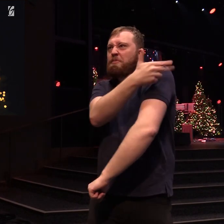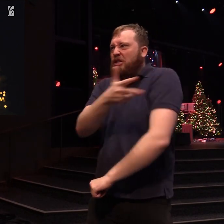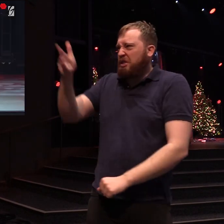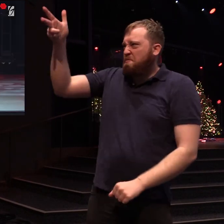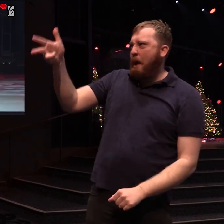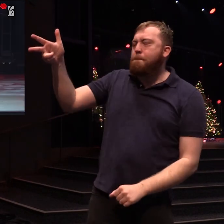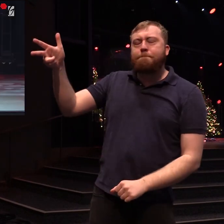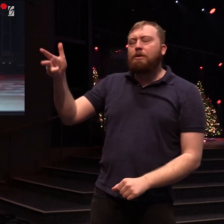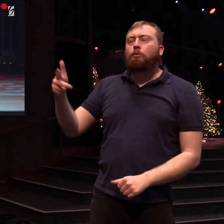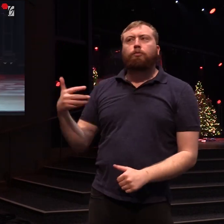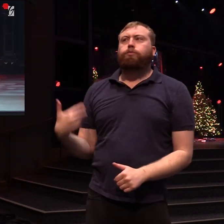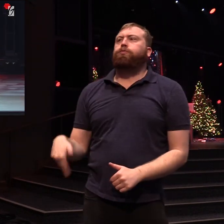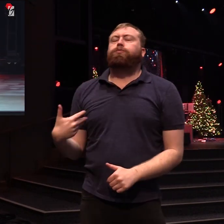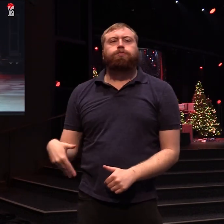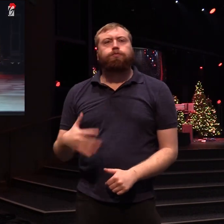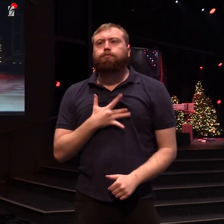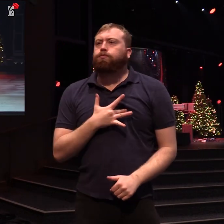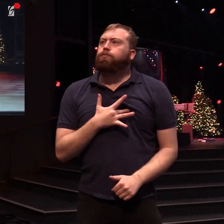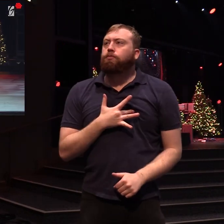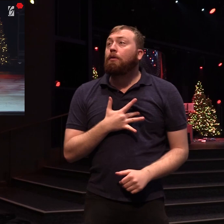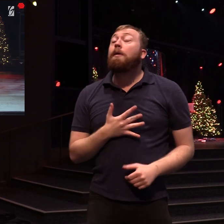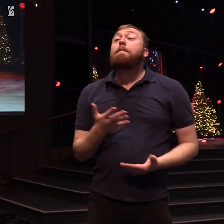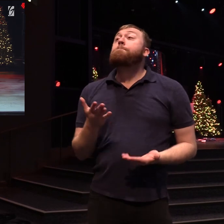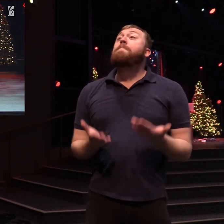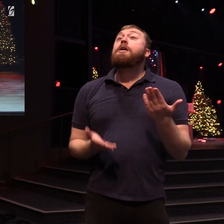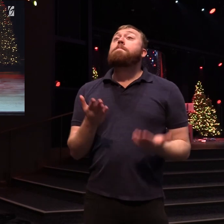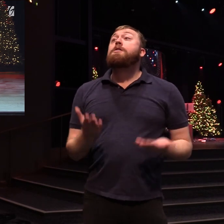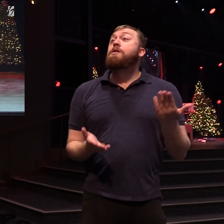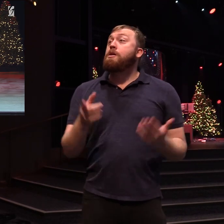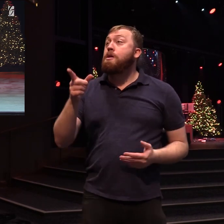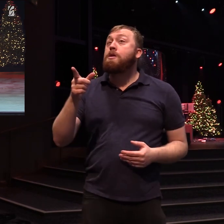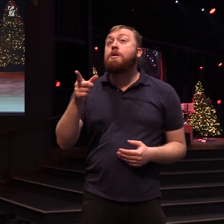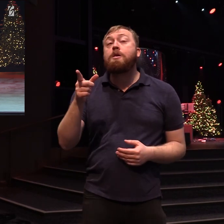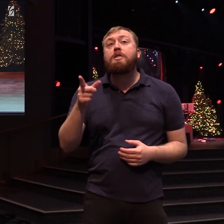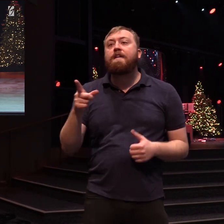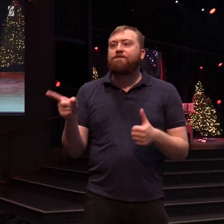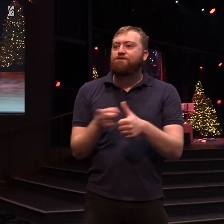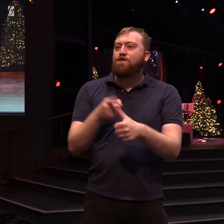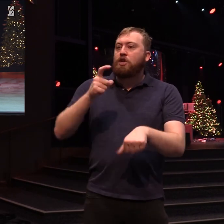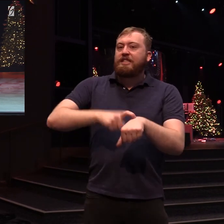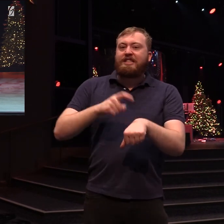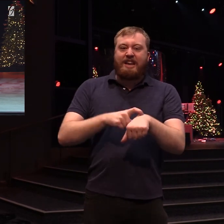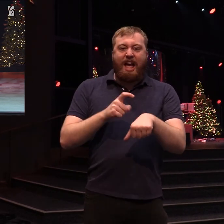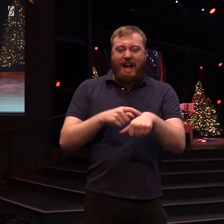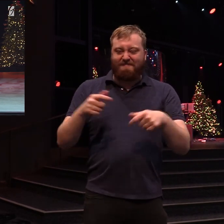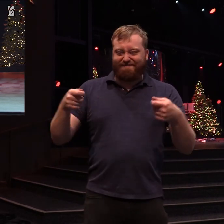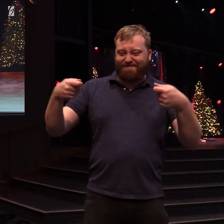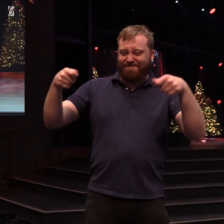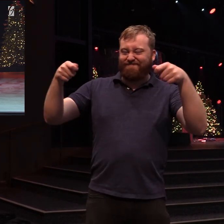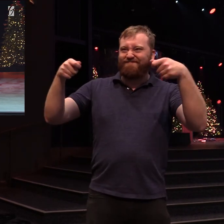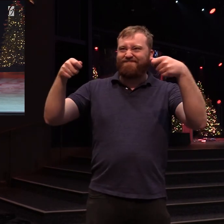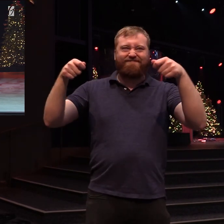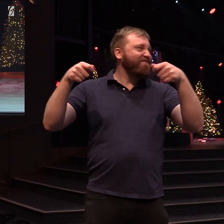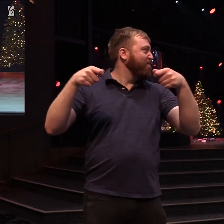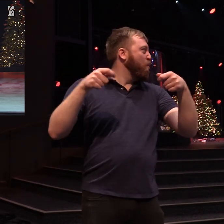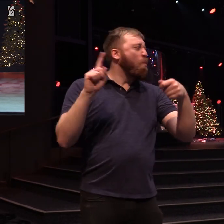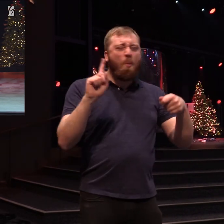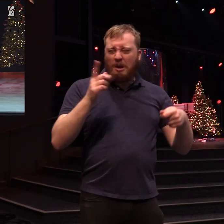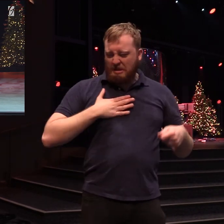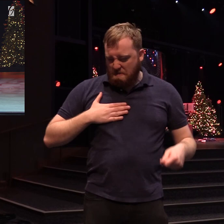Was it the very first time you put on one of these, where's mine?